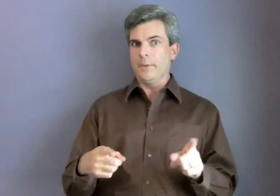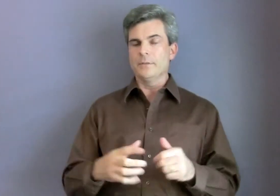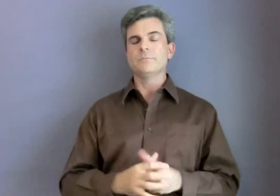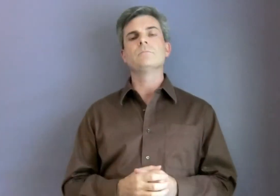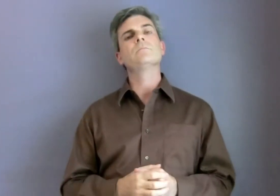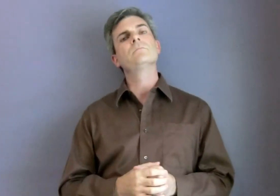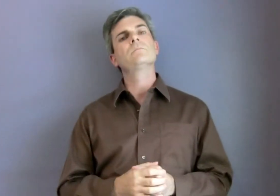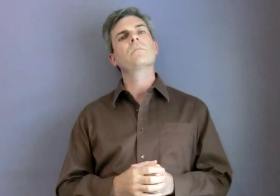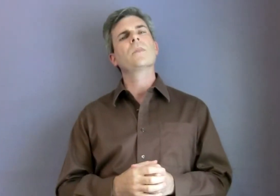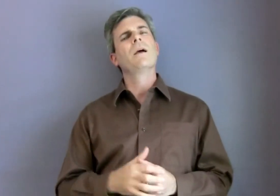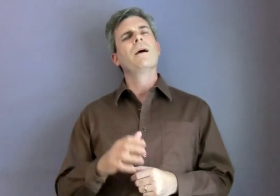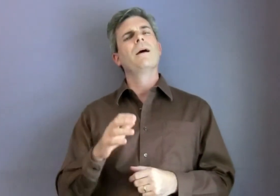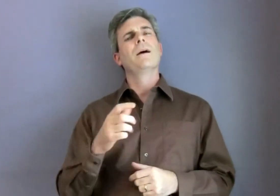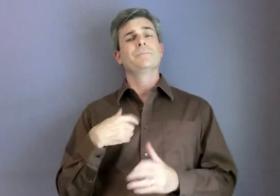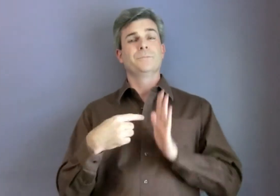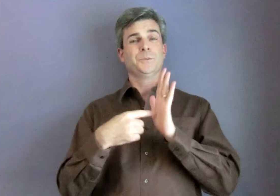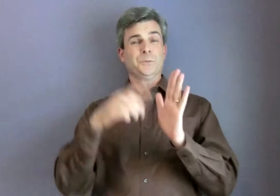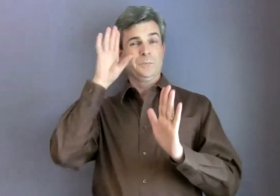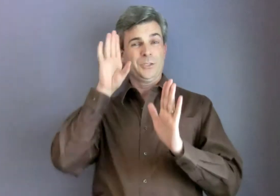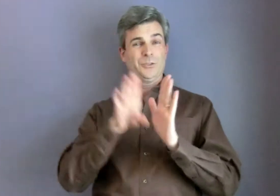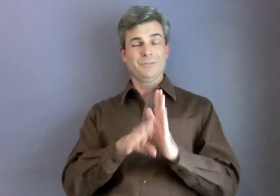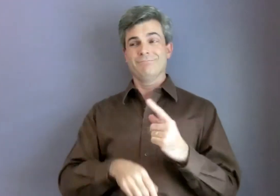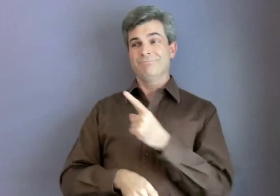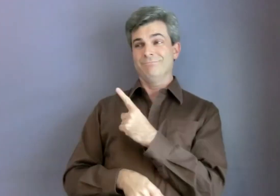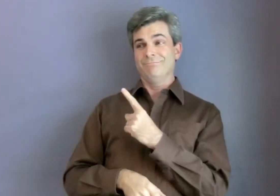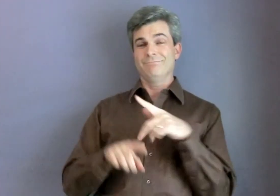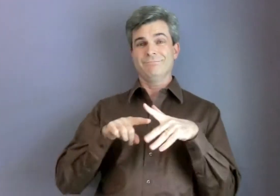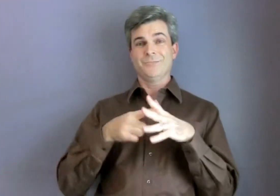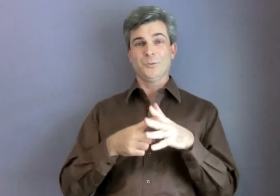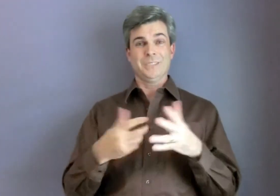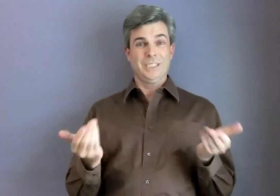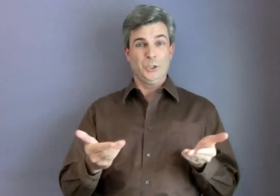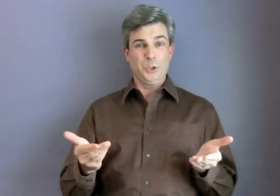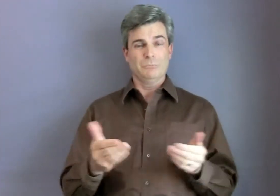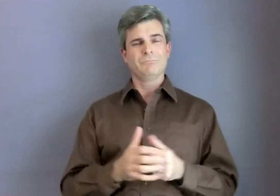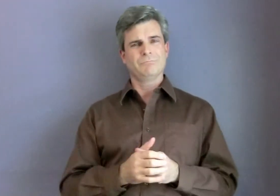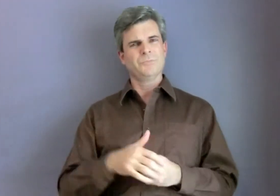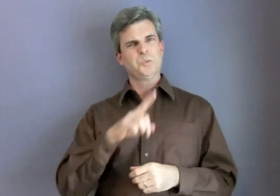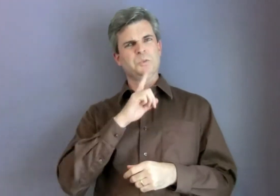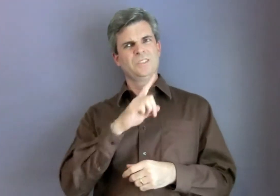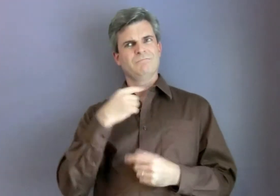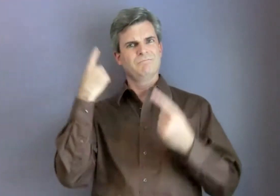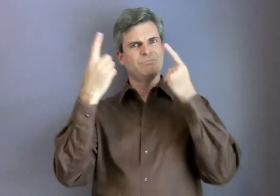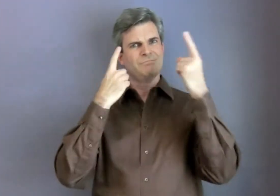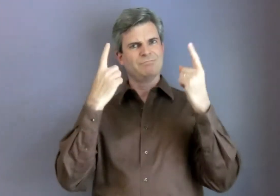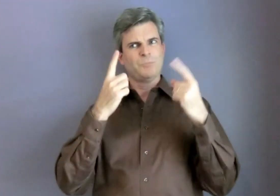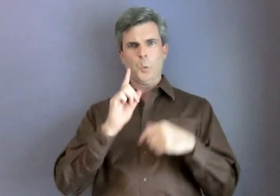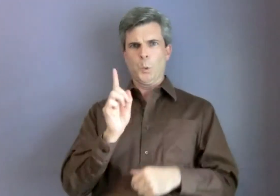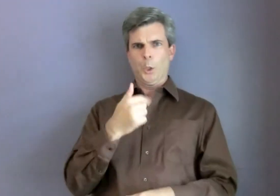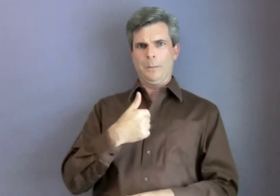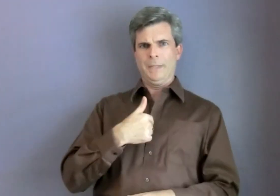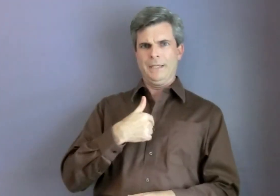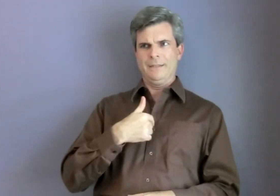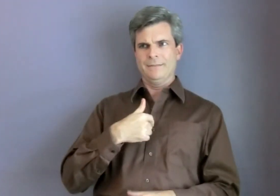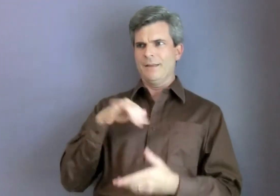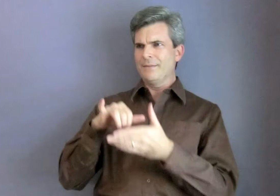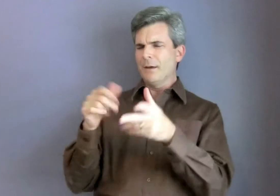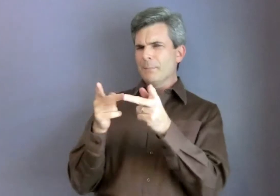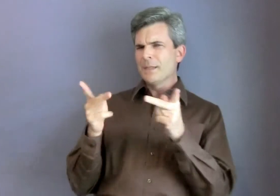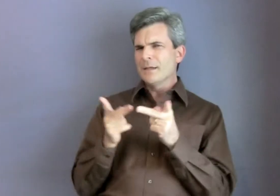of complete connection and full consciousness, why am I not visible in the photograph? And where is this time and place? This is Los